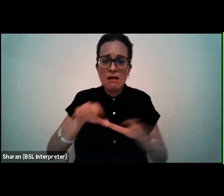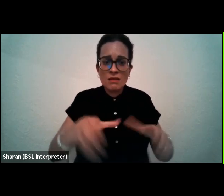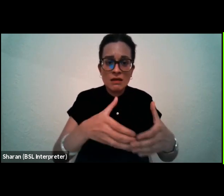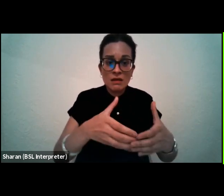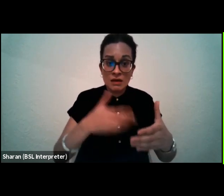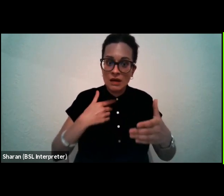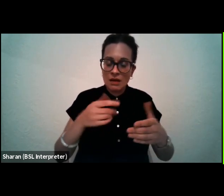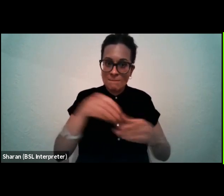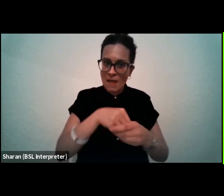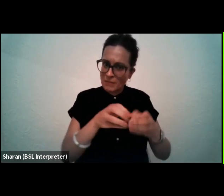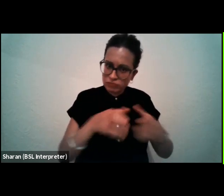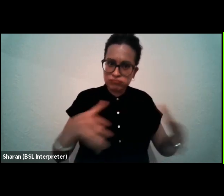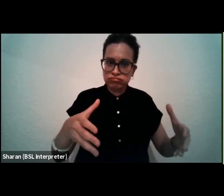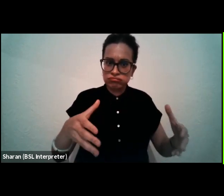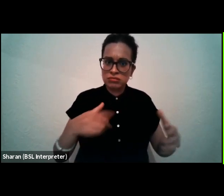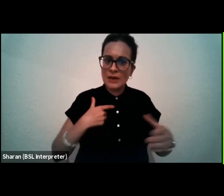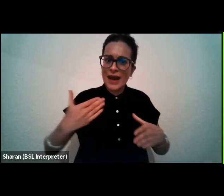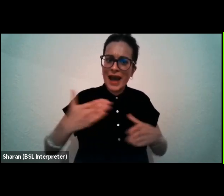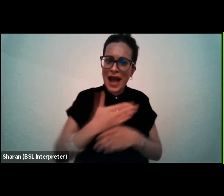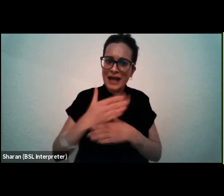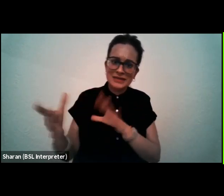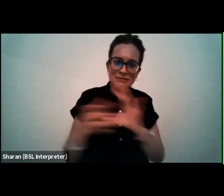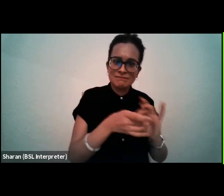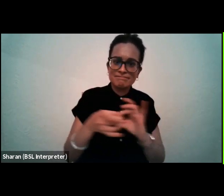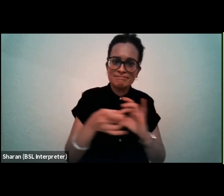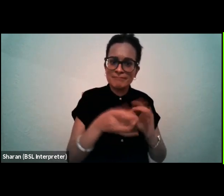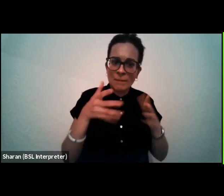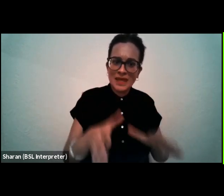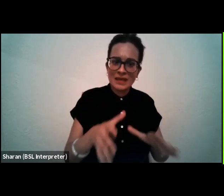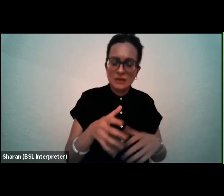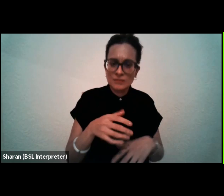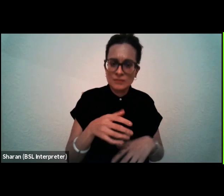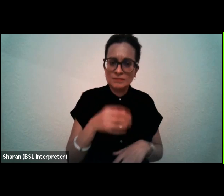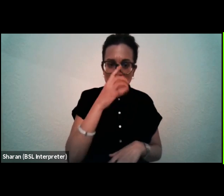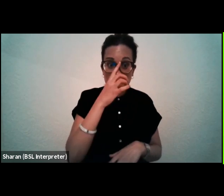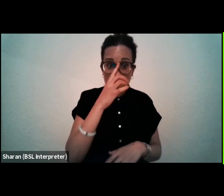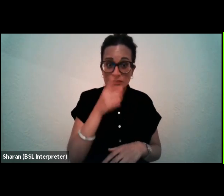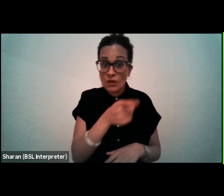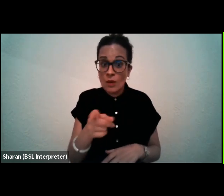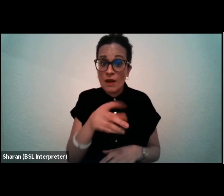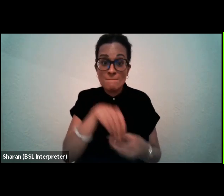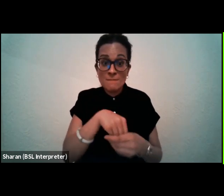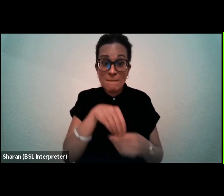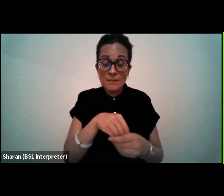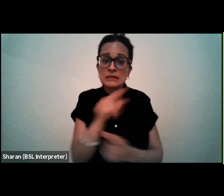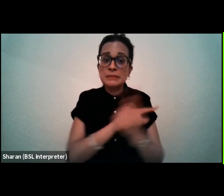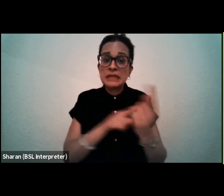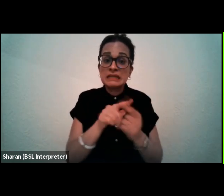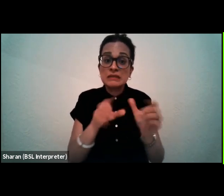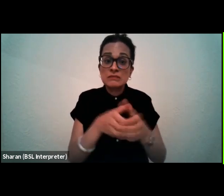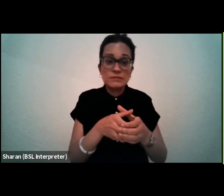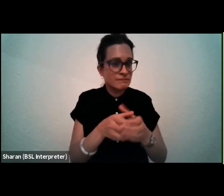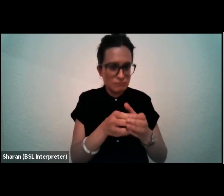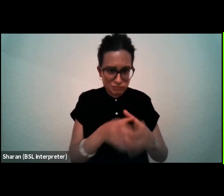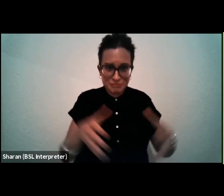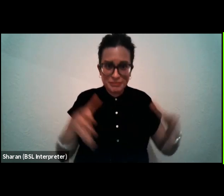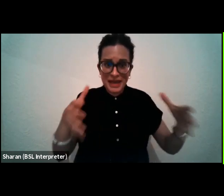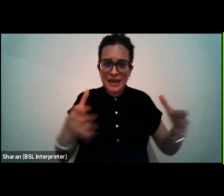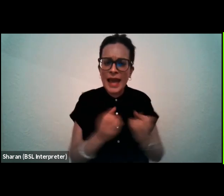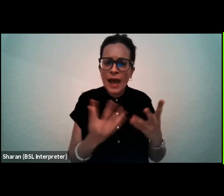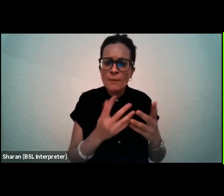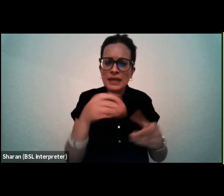in membership. We've had very active engagement of our members, very big meetings. We had 20,000